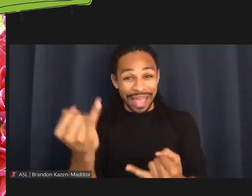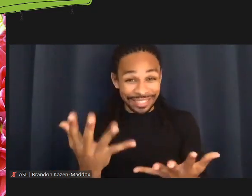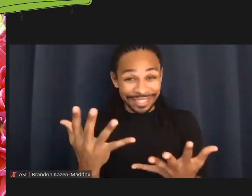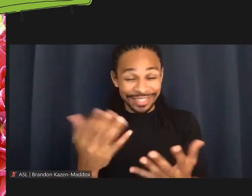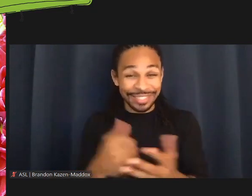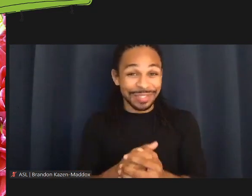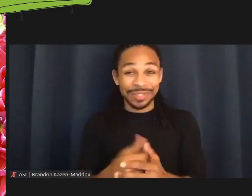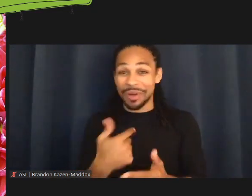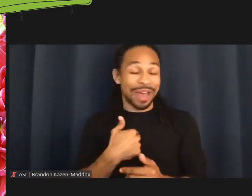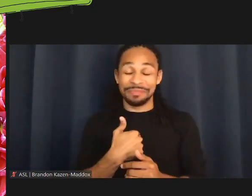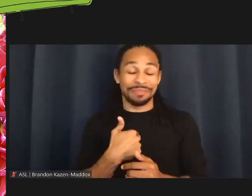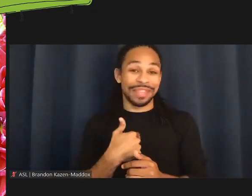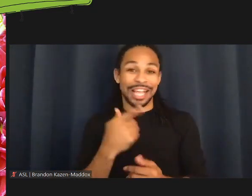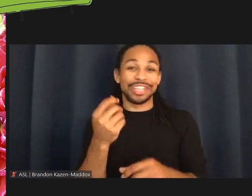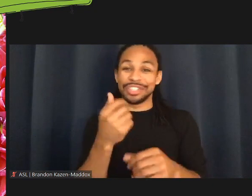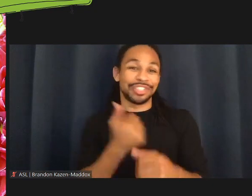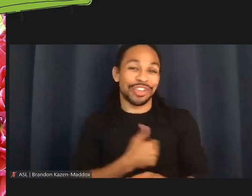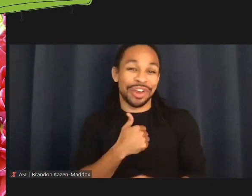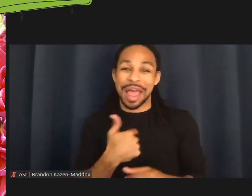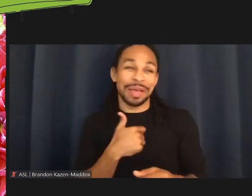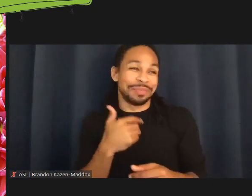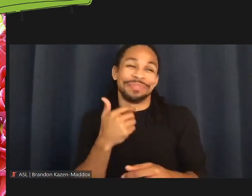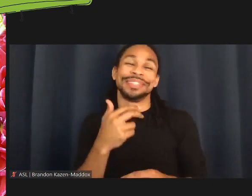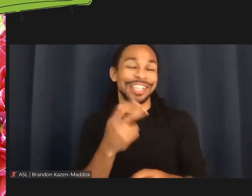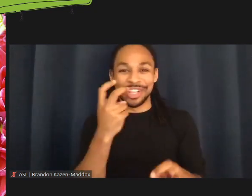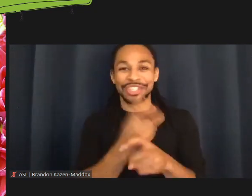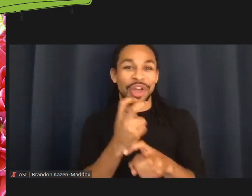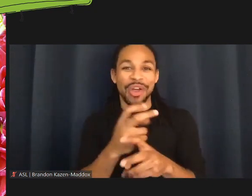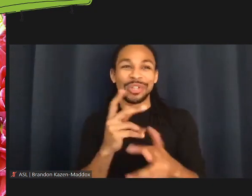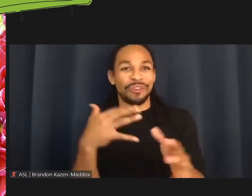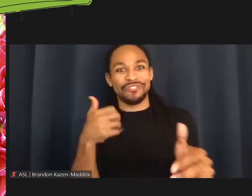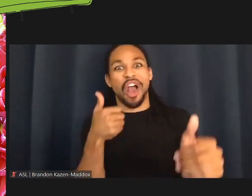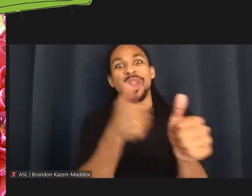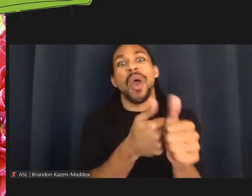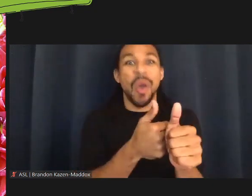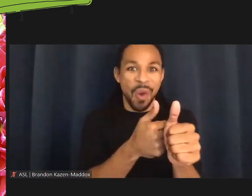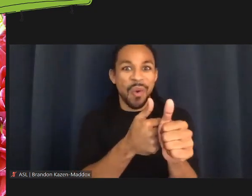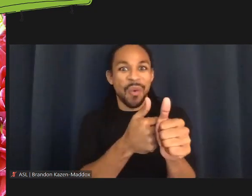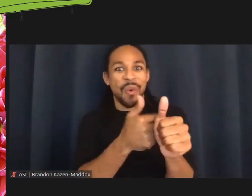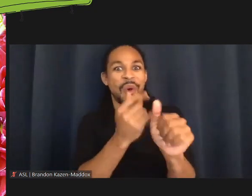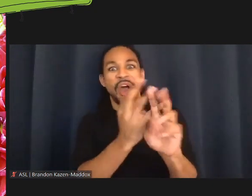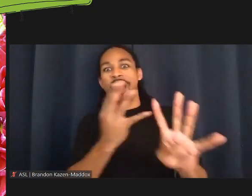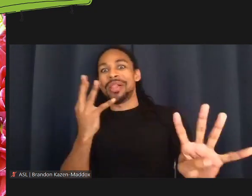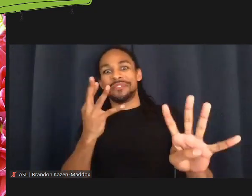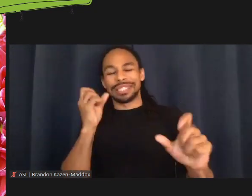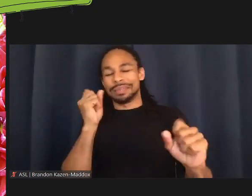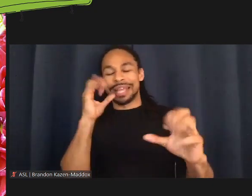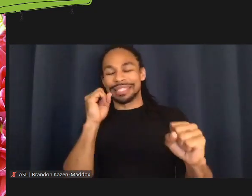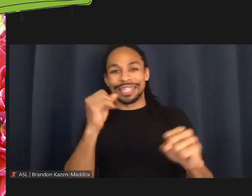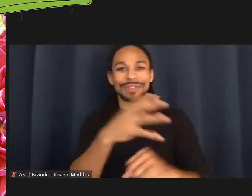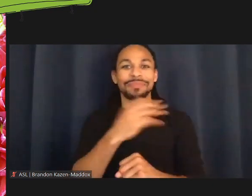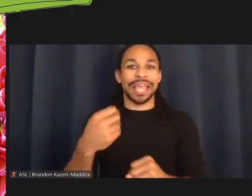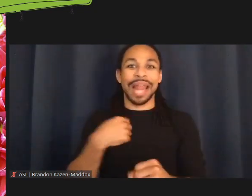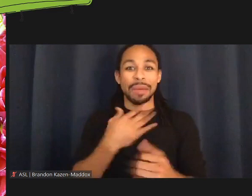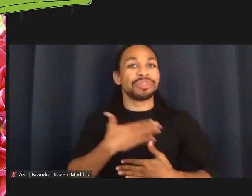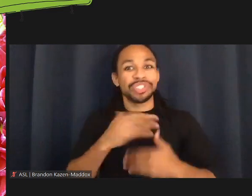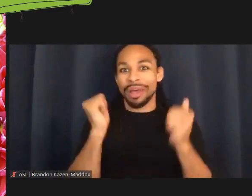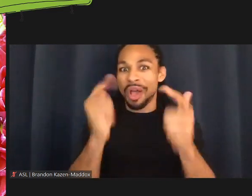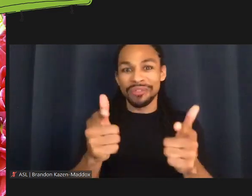I'm sorry. It's hard to follow up with that. Like, I appreciate you all, and I'm blessed by you all,